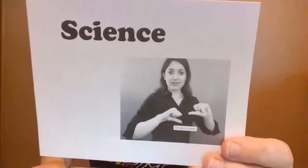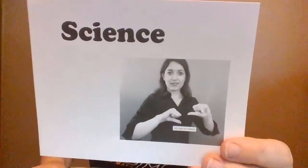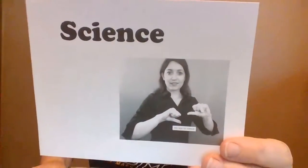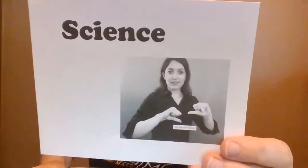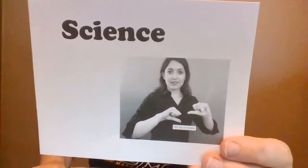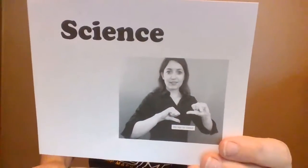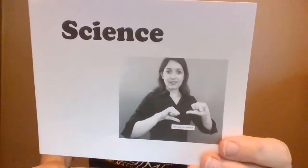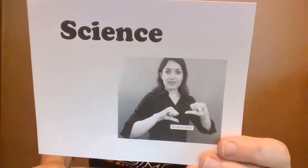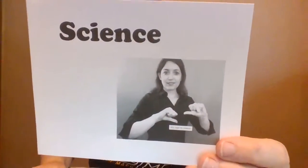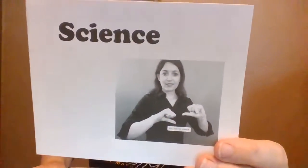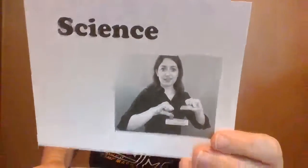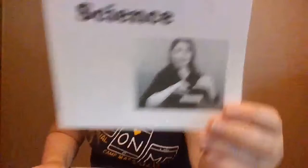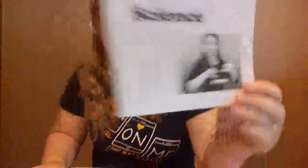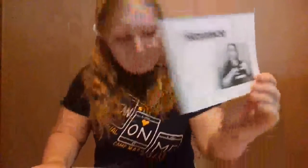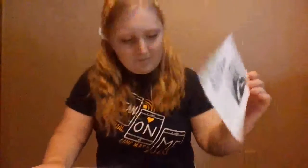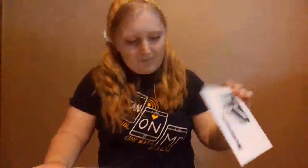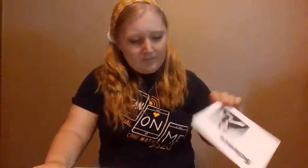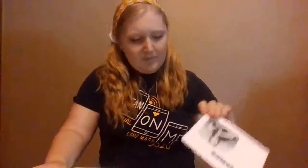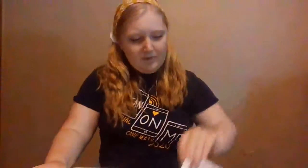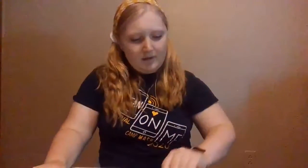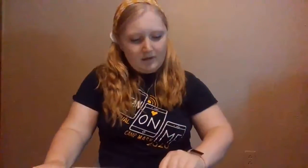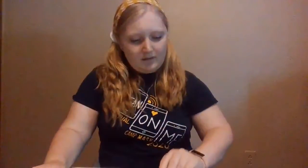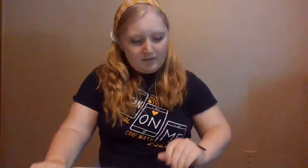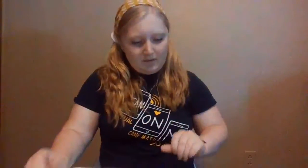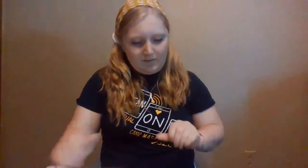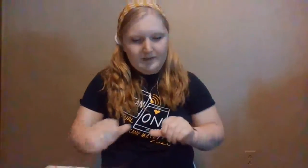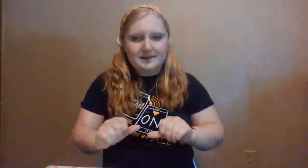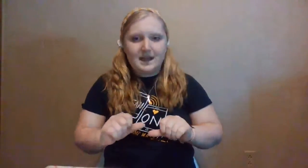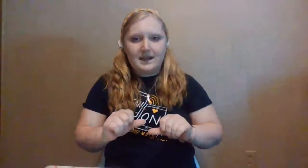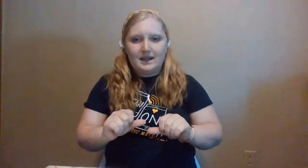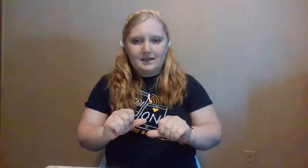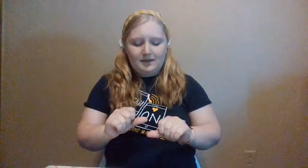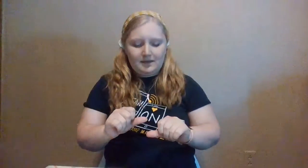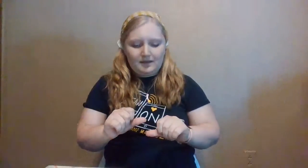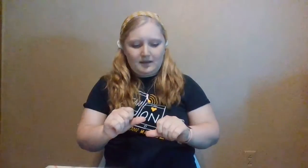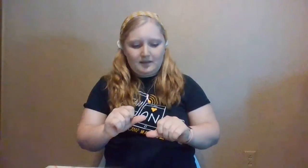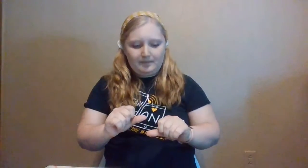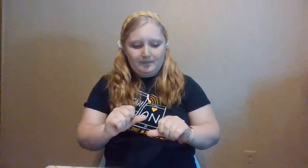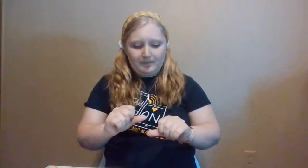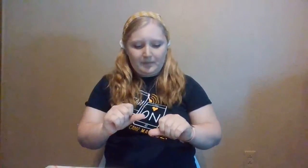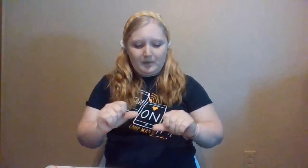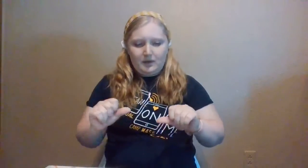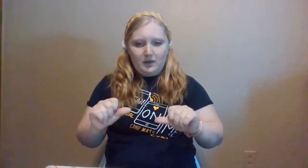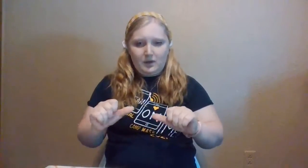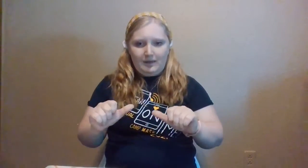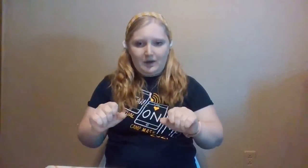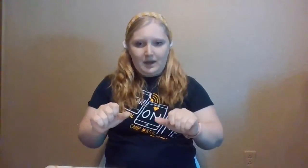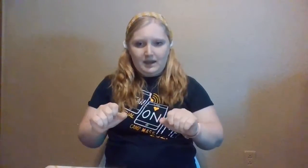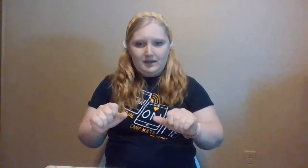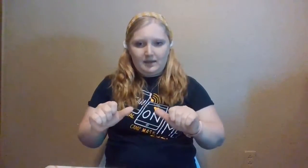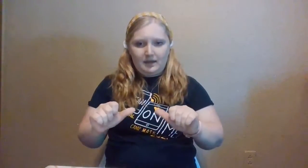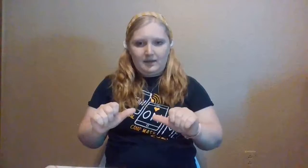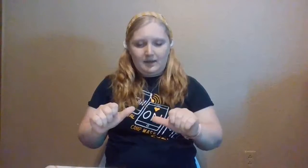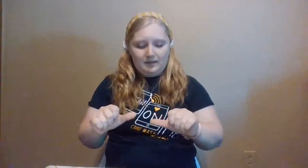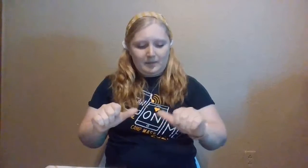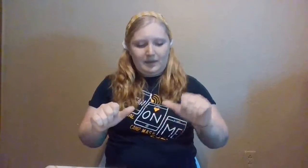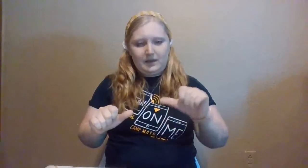So for science, you have your hands like this with your